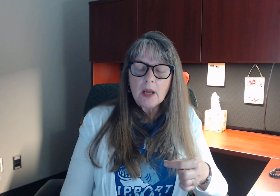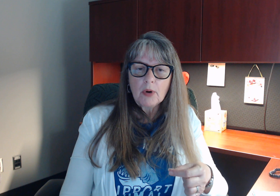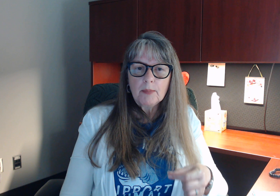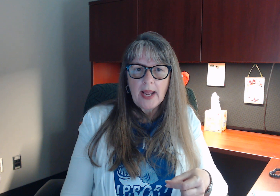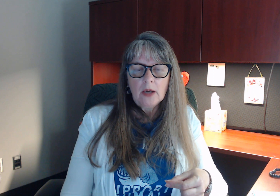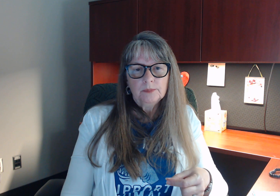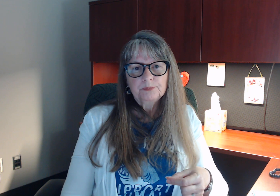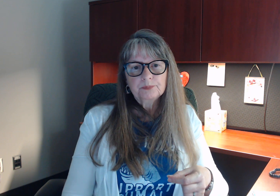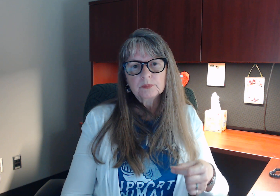proper noun.